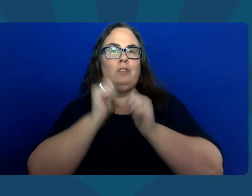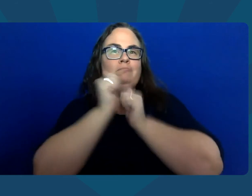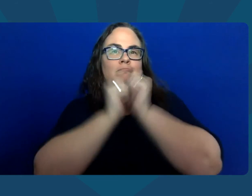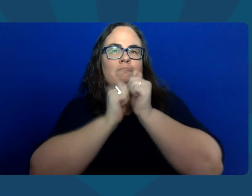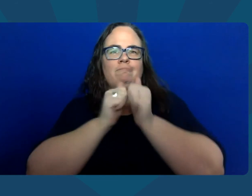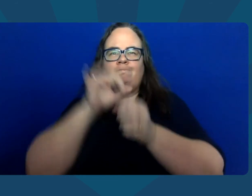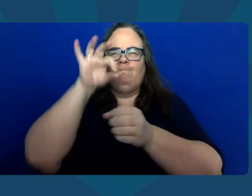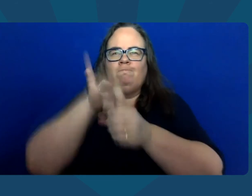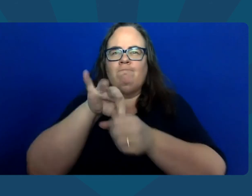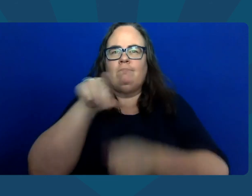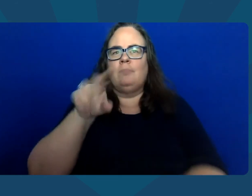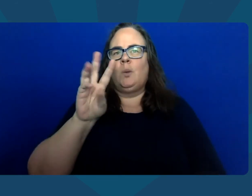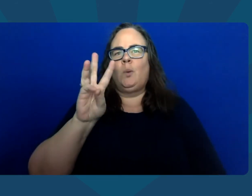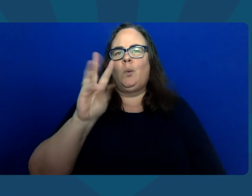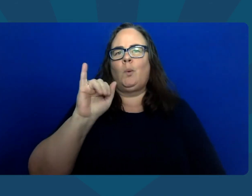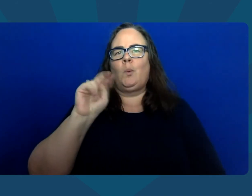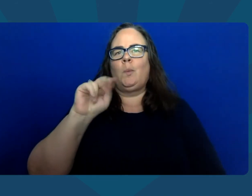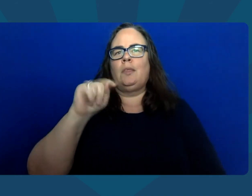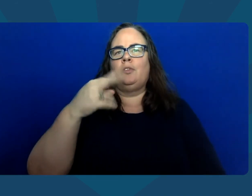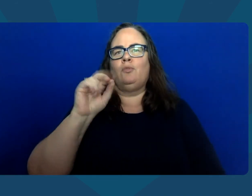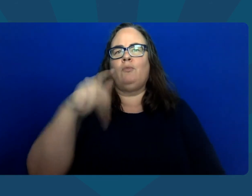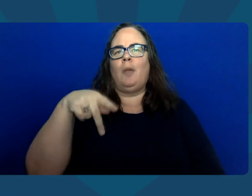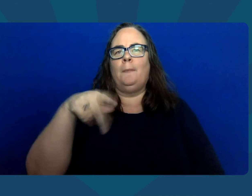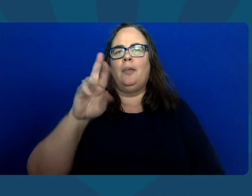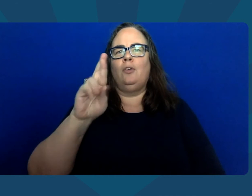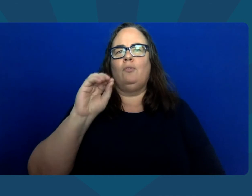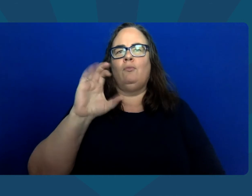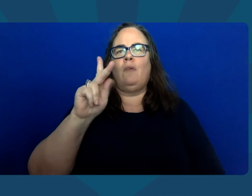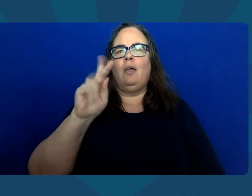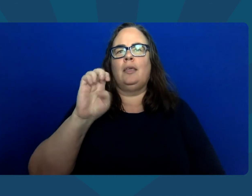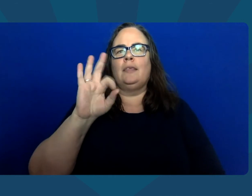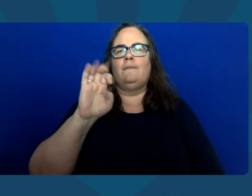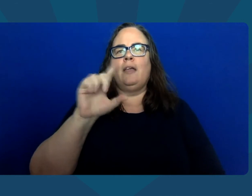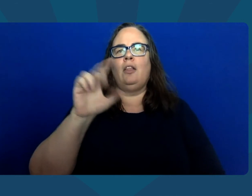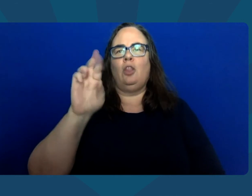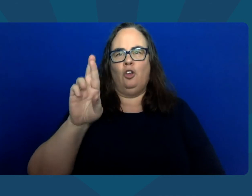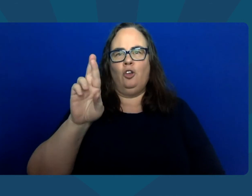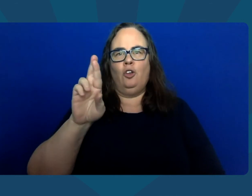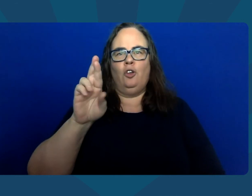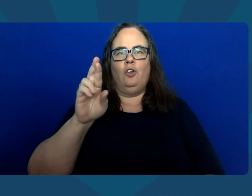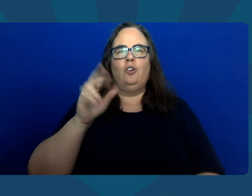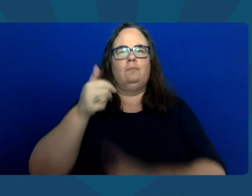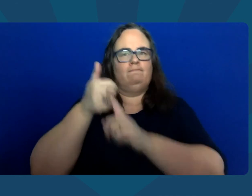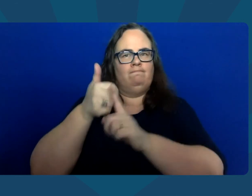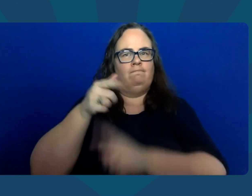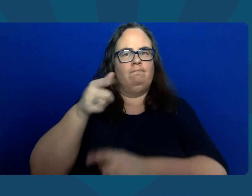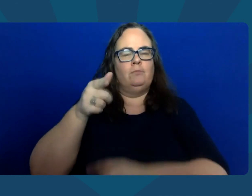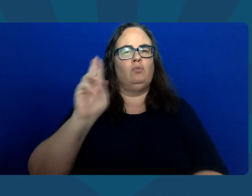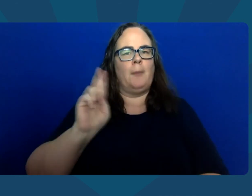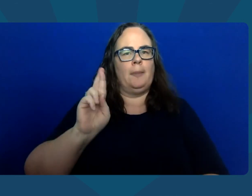campaign to elect Winthrop Rockefeller, Republican candidate for governor, which he